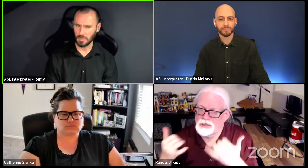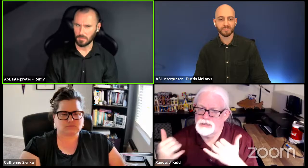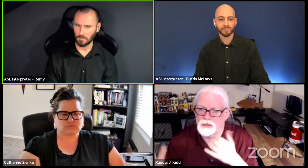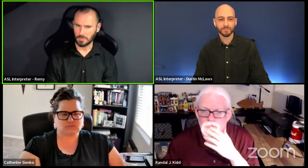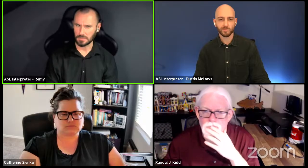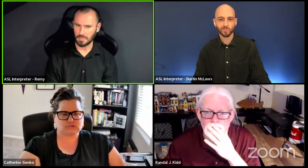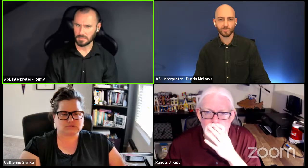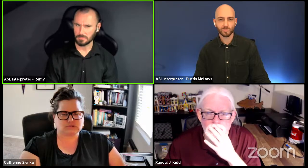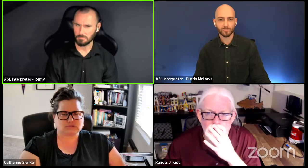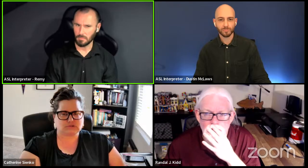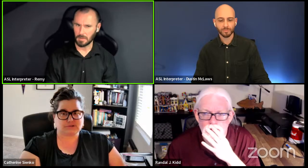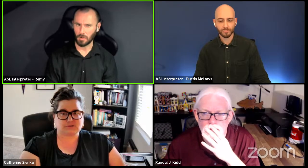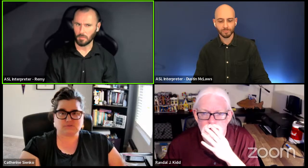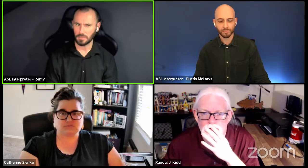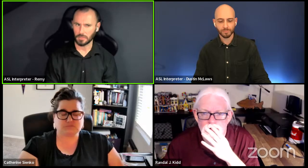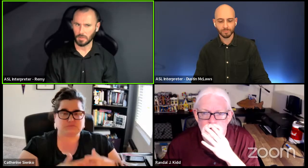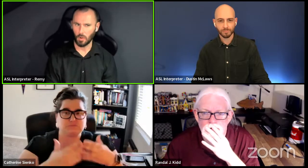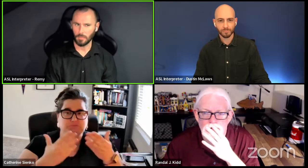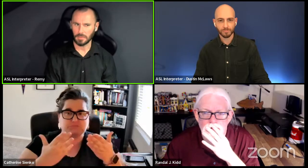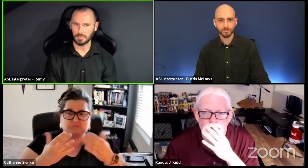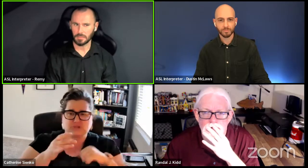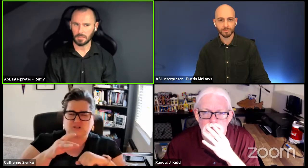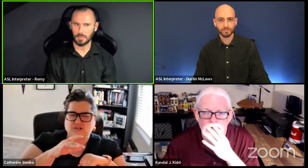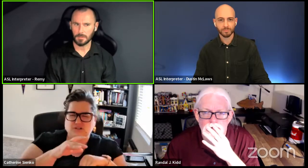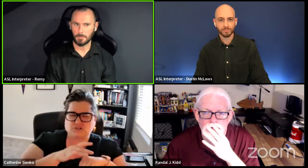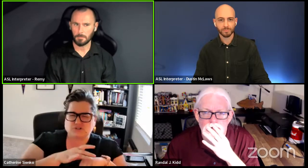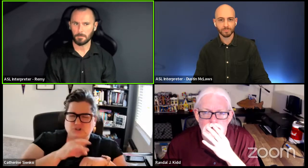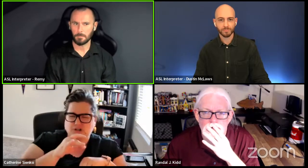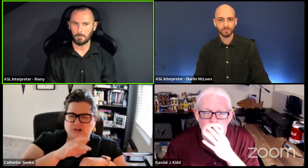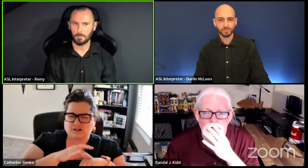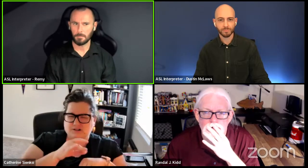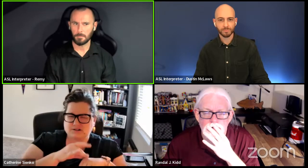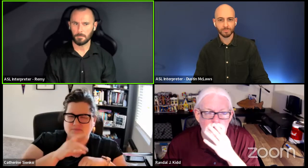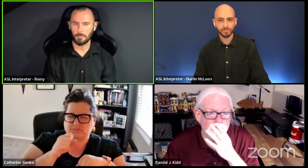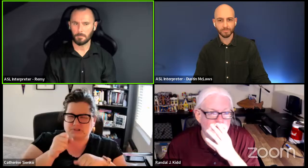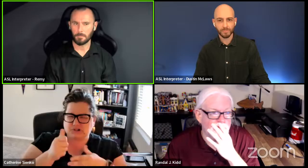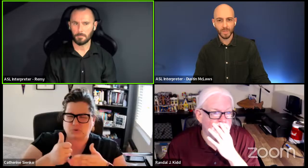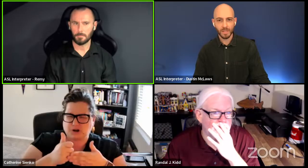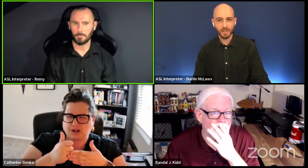deaf community members? That's my problem at the current moment.